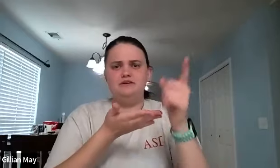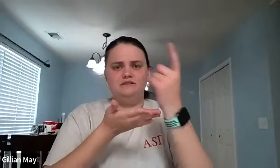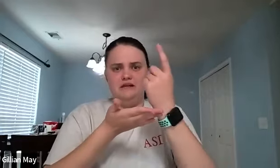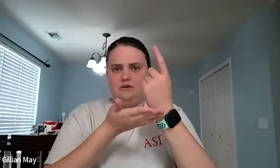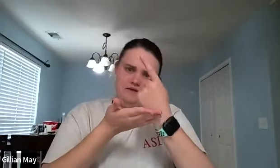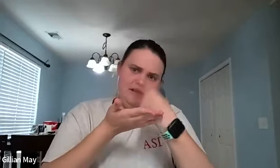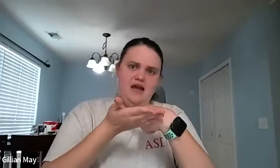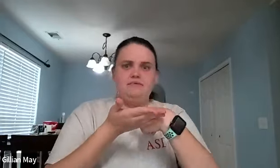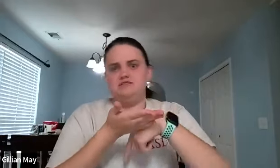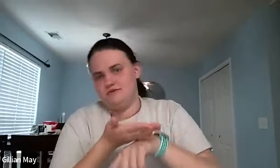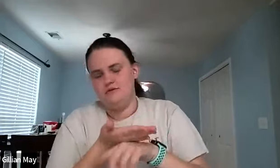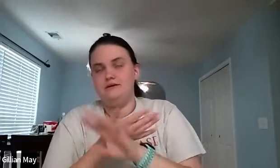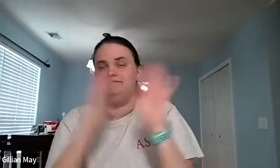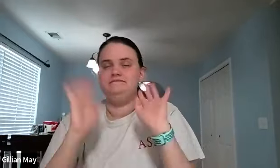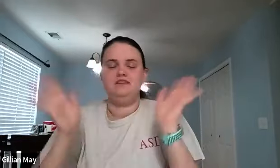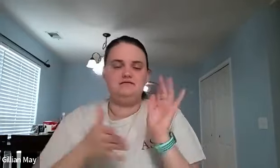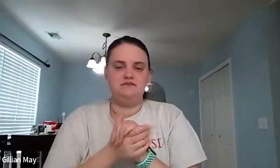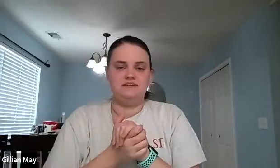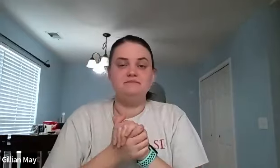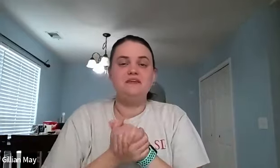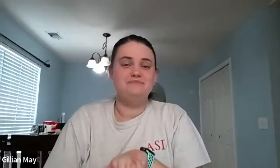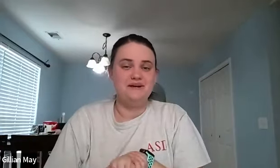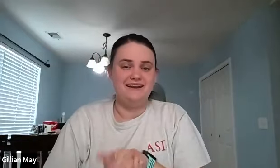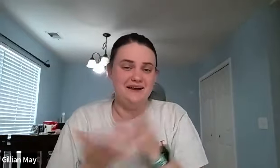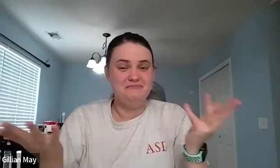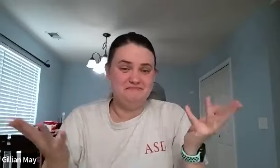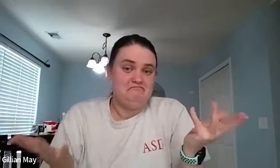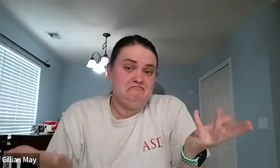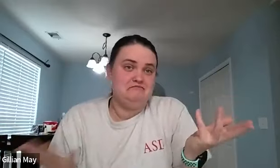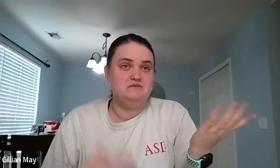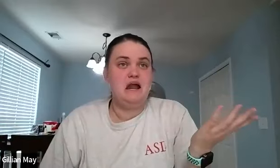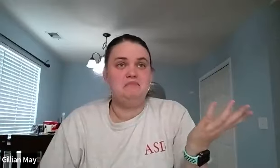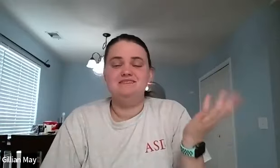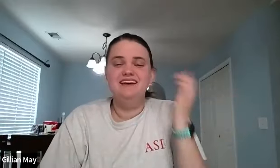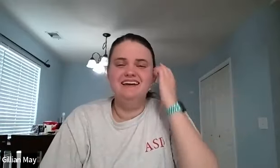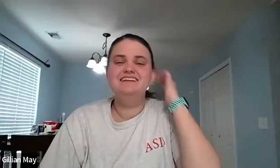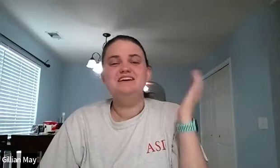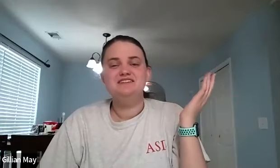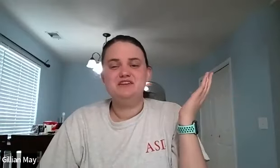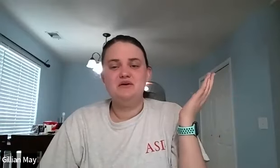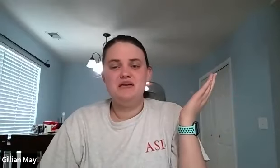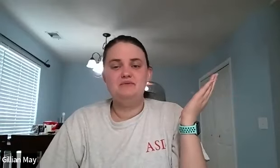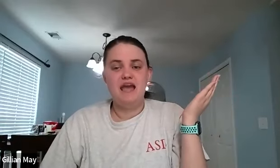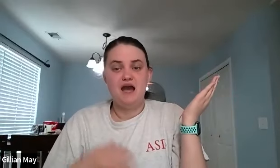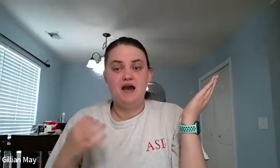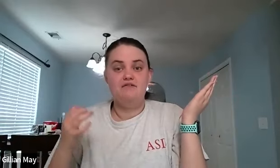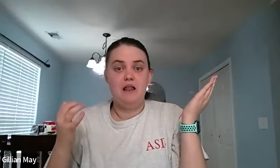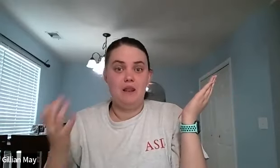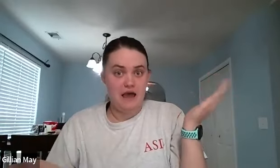backwards, like going in the back, but also going forward, confusing. But that's what happens. So then we have